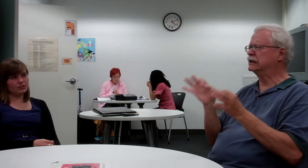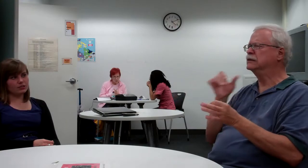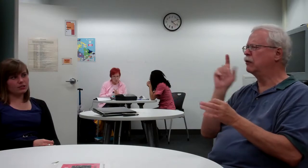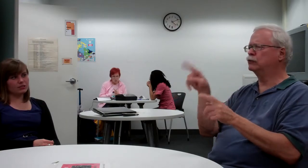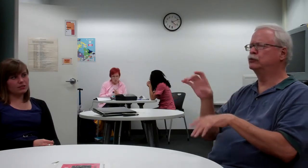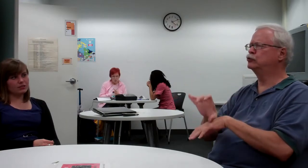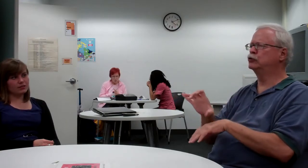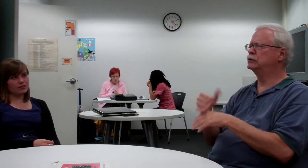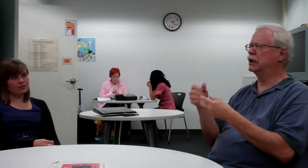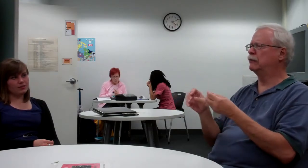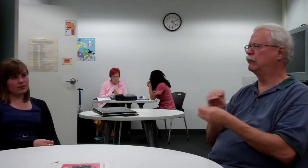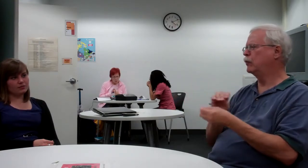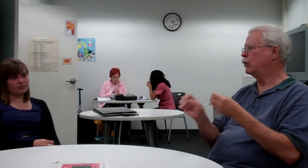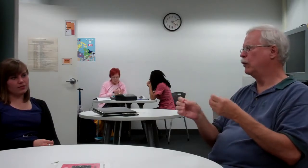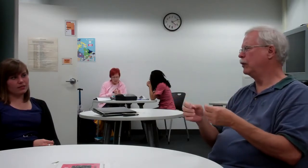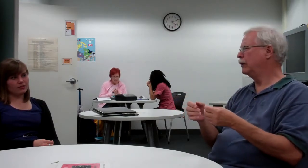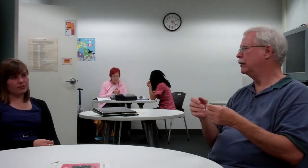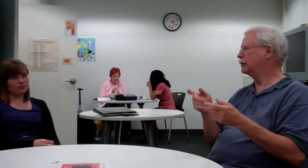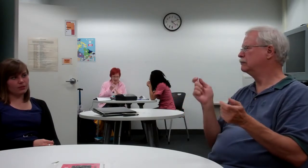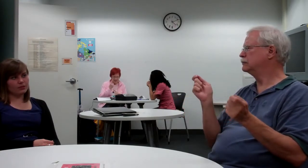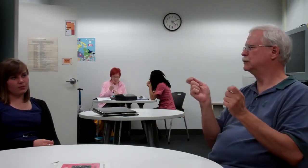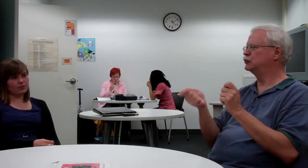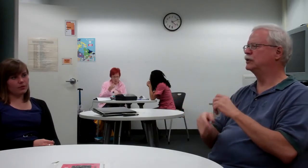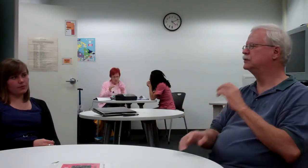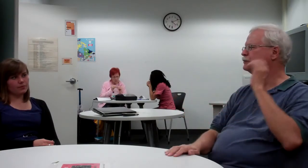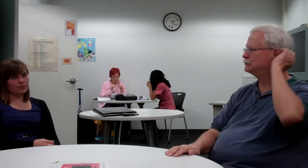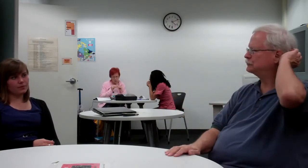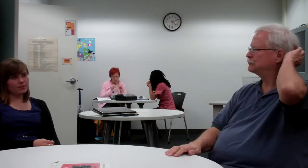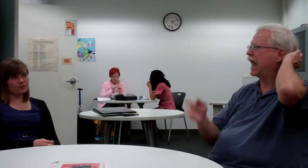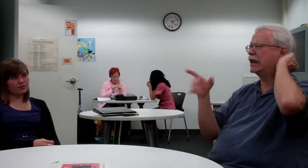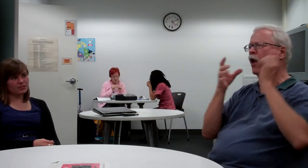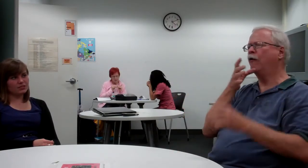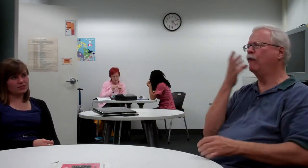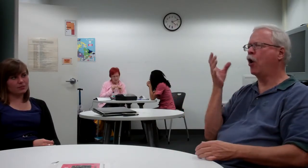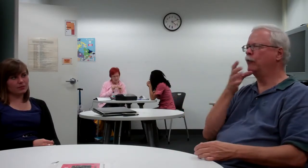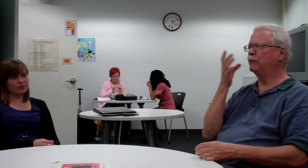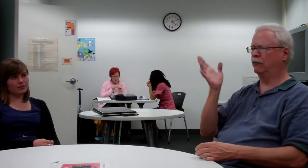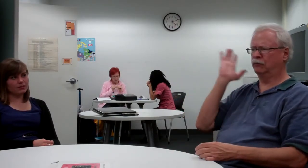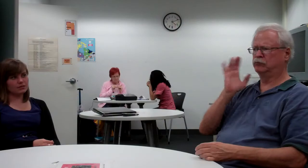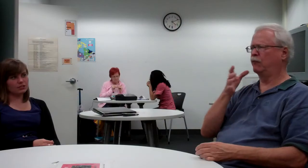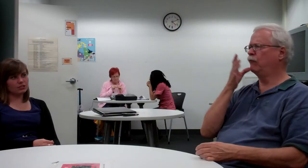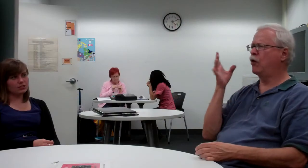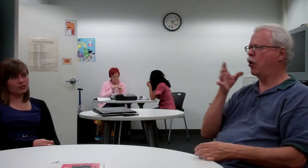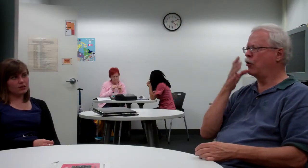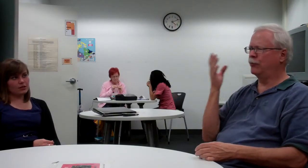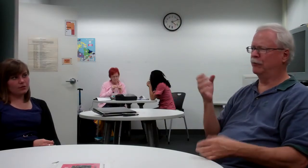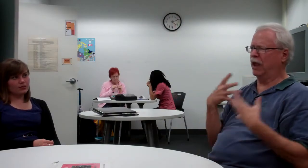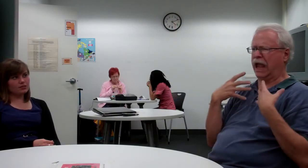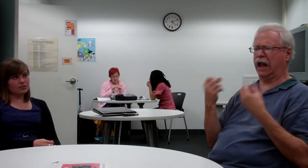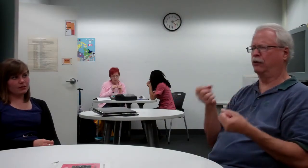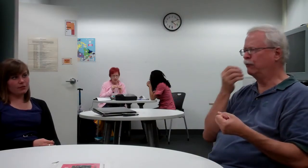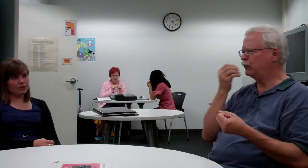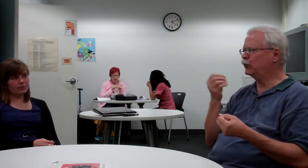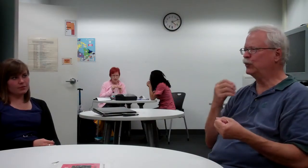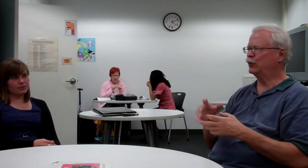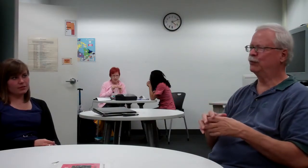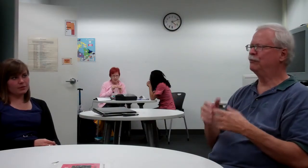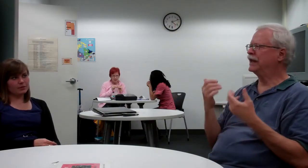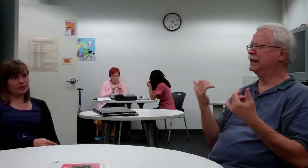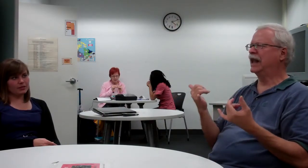church, and they decide they don't want to go anymore. And that's just an example of how things have changed. We also used to have farms, people would eat